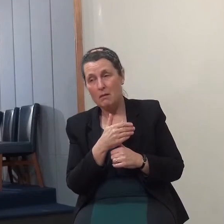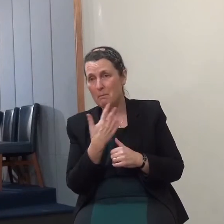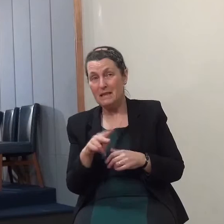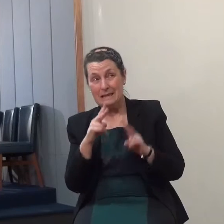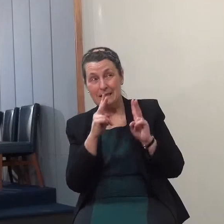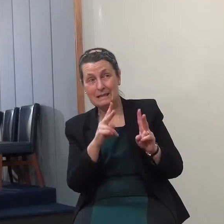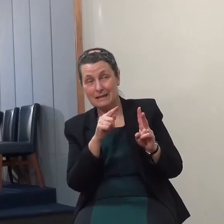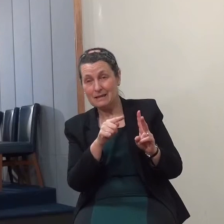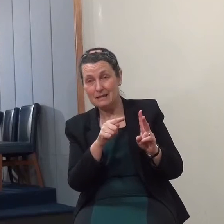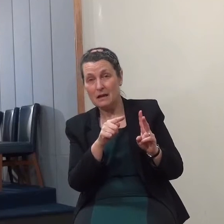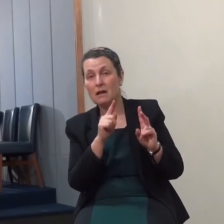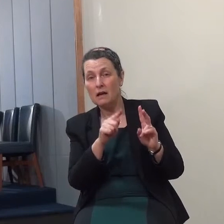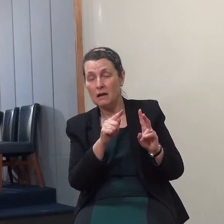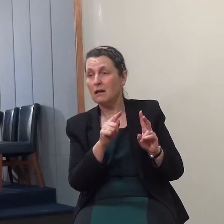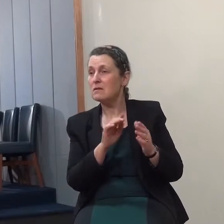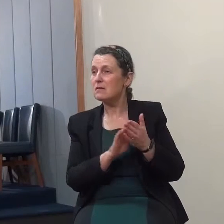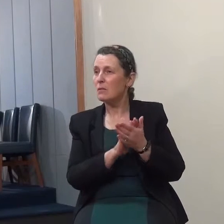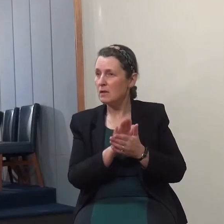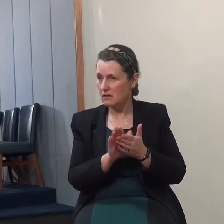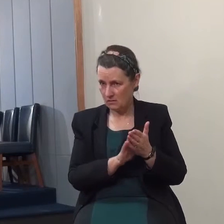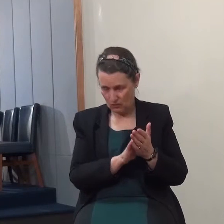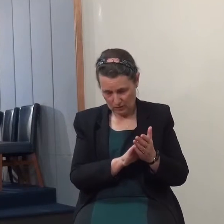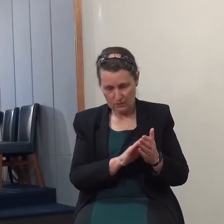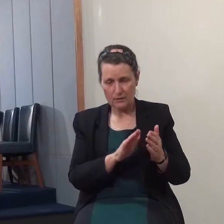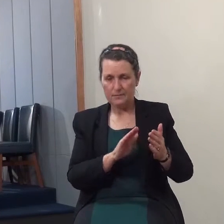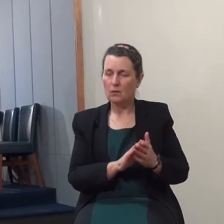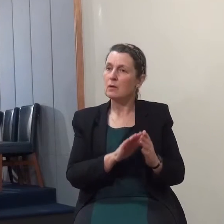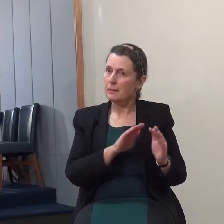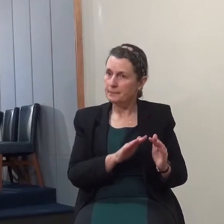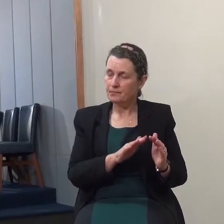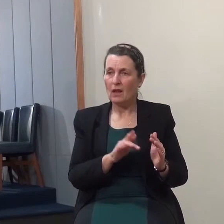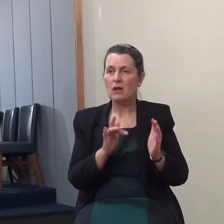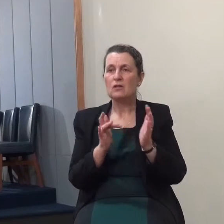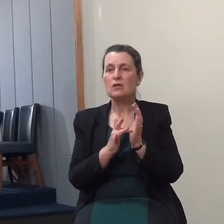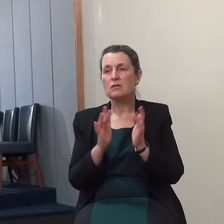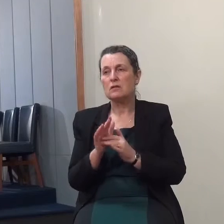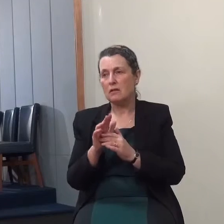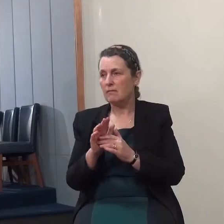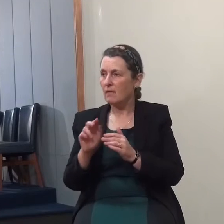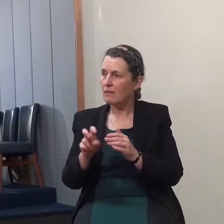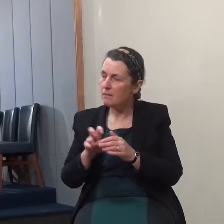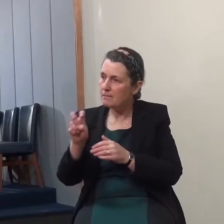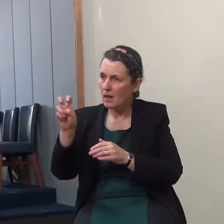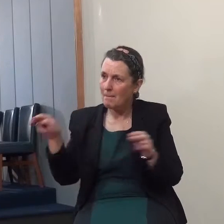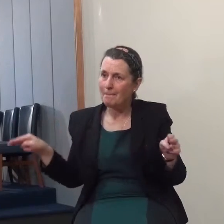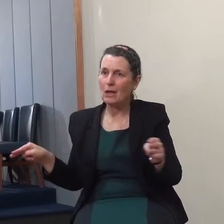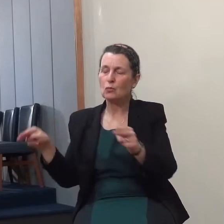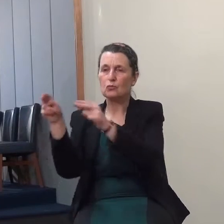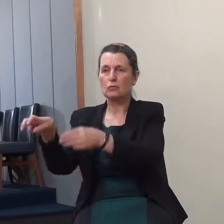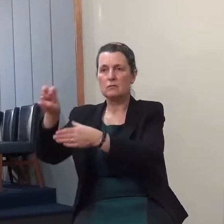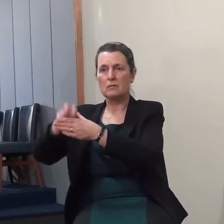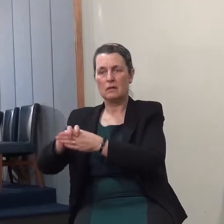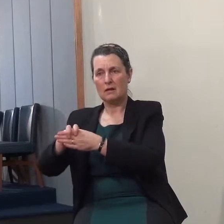the Sermon on the Mount. If you see the Sermon on the Mount in that context, the